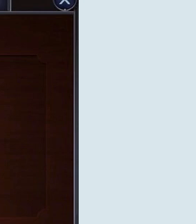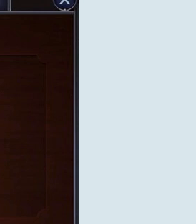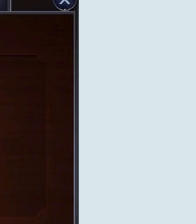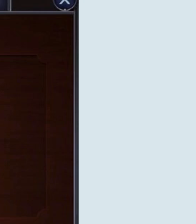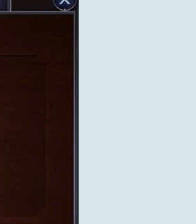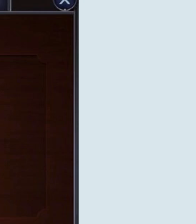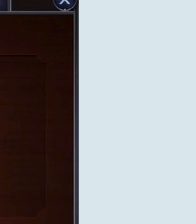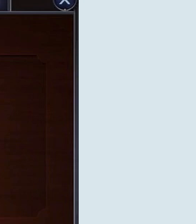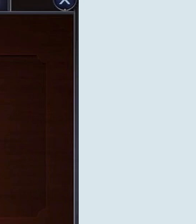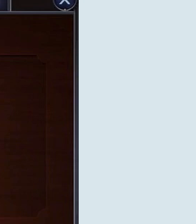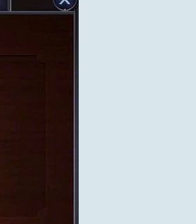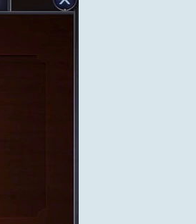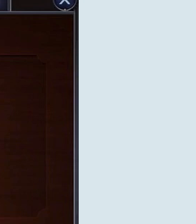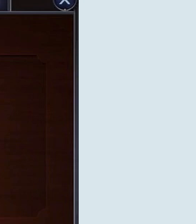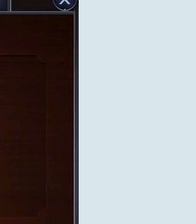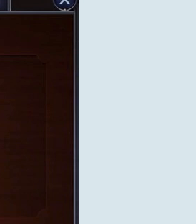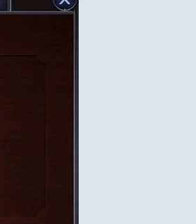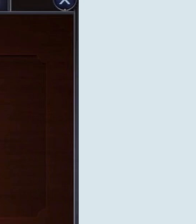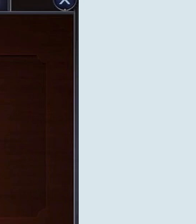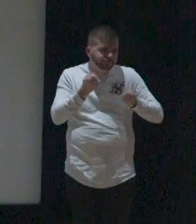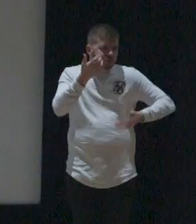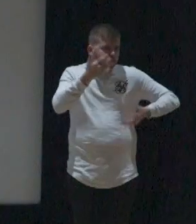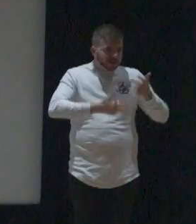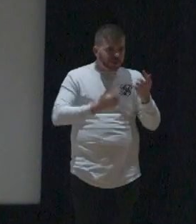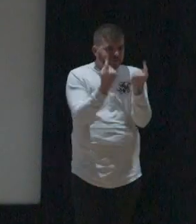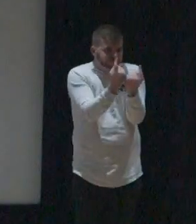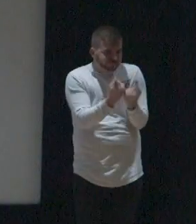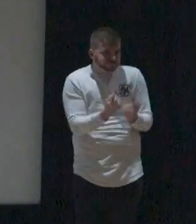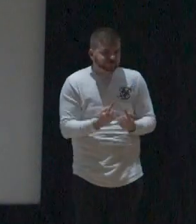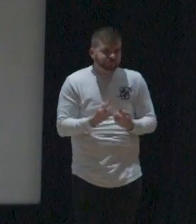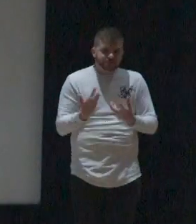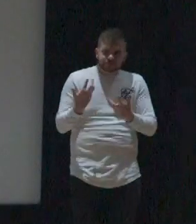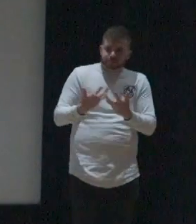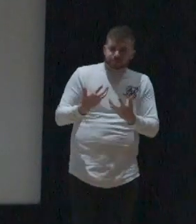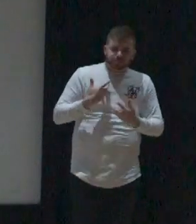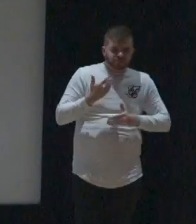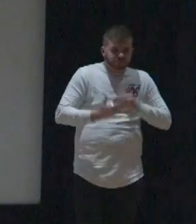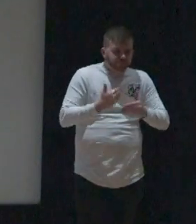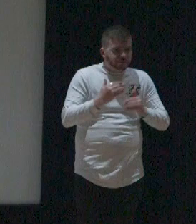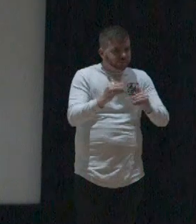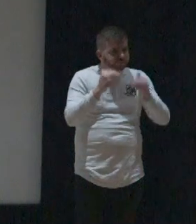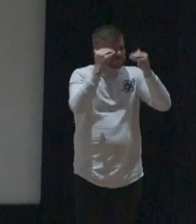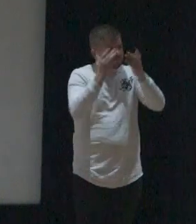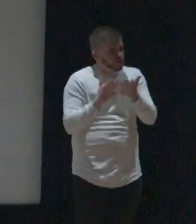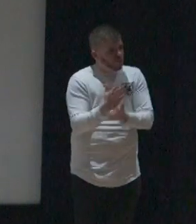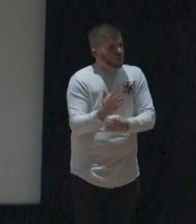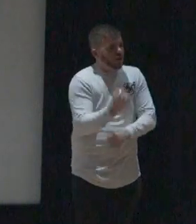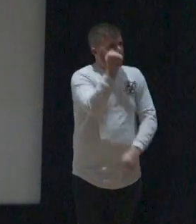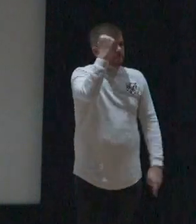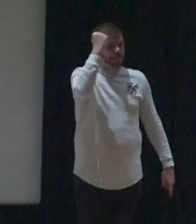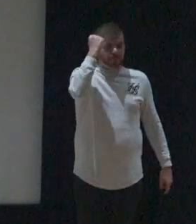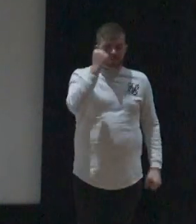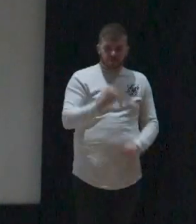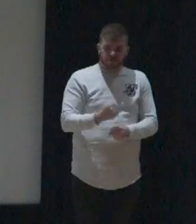character stats, optimizing your loadout, equipping updated items, and all of that kind of stuff to progress successfully through the game. We